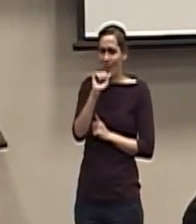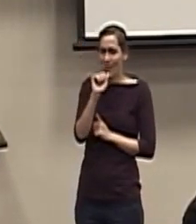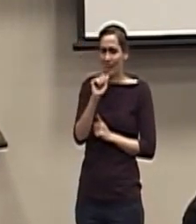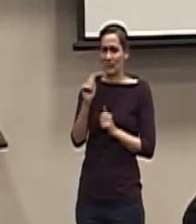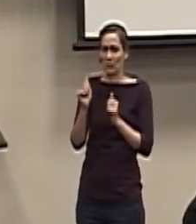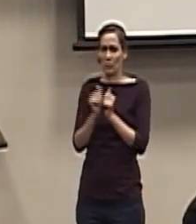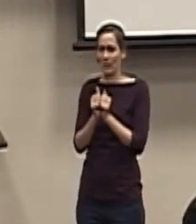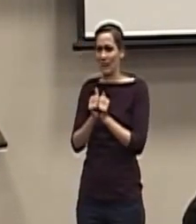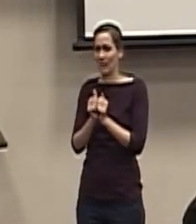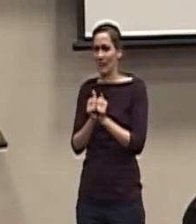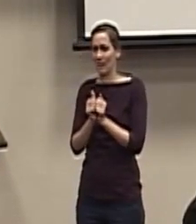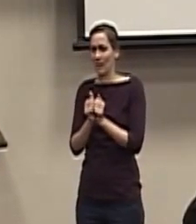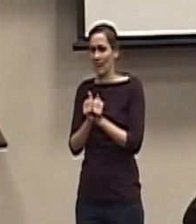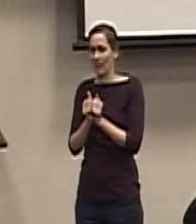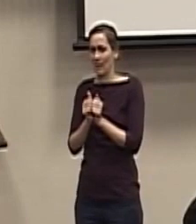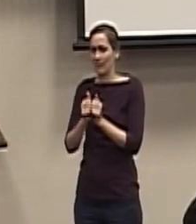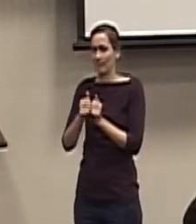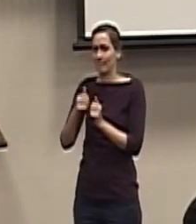ill,